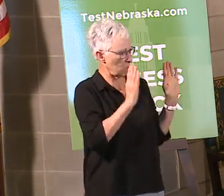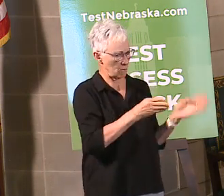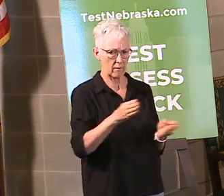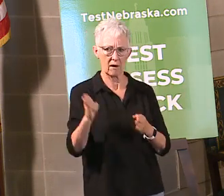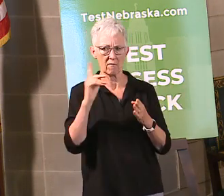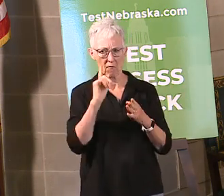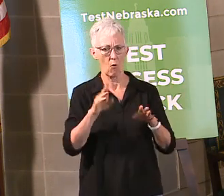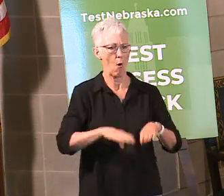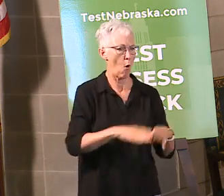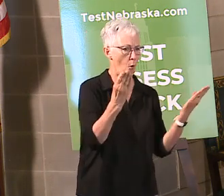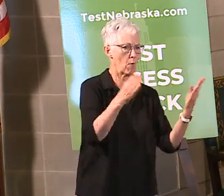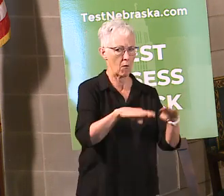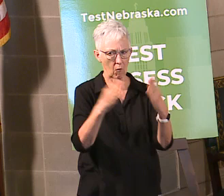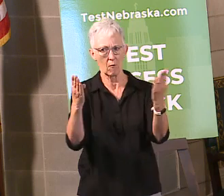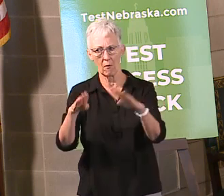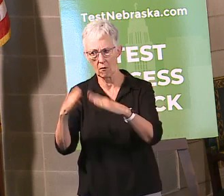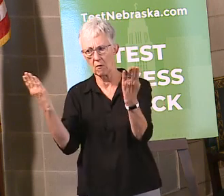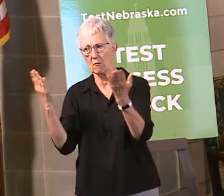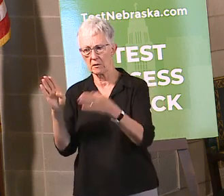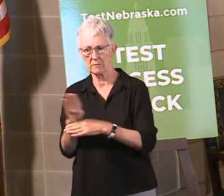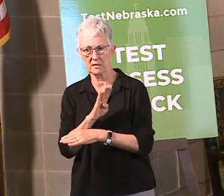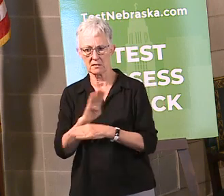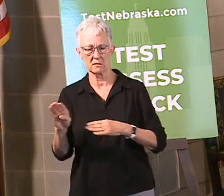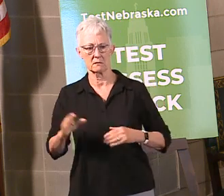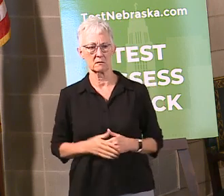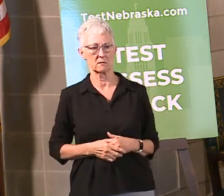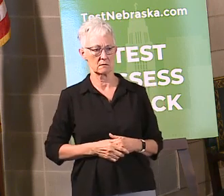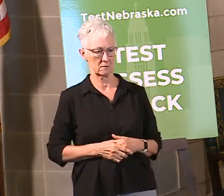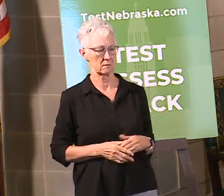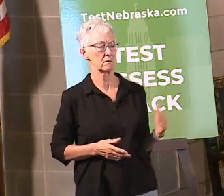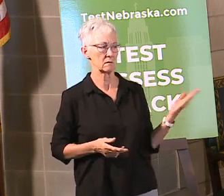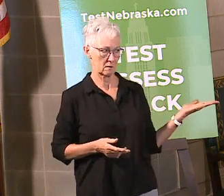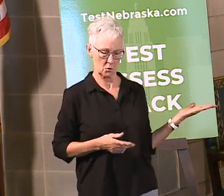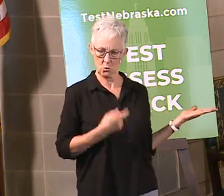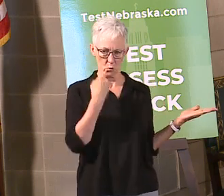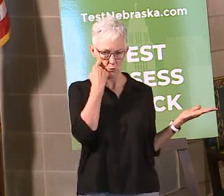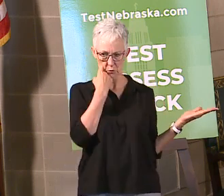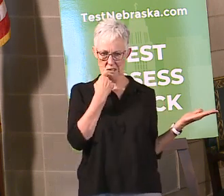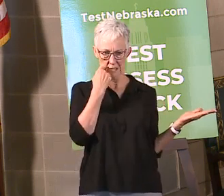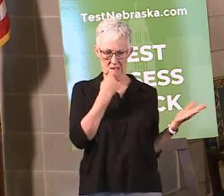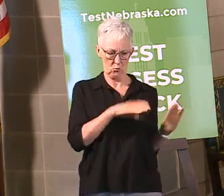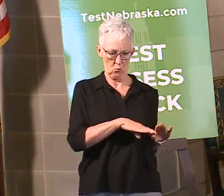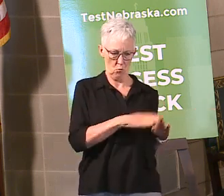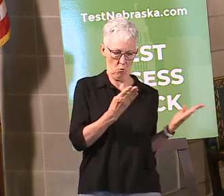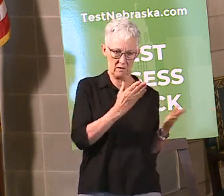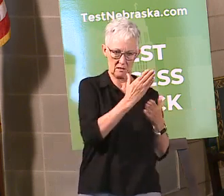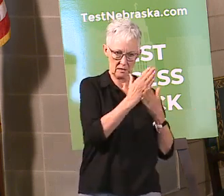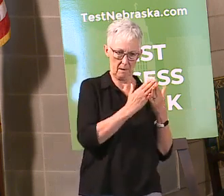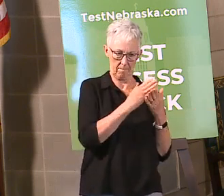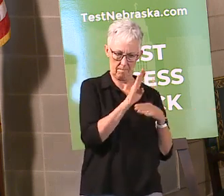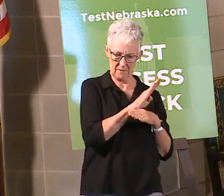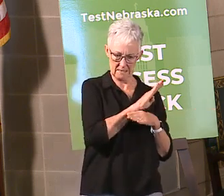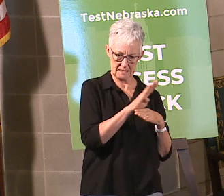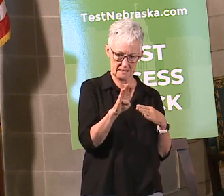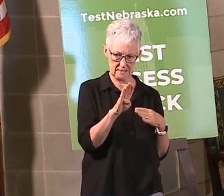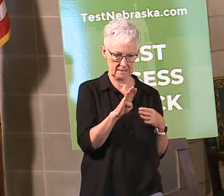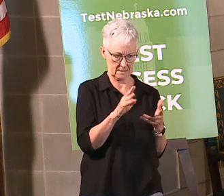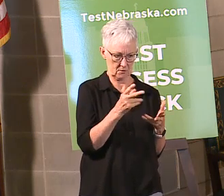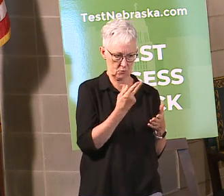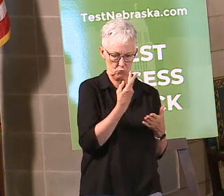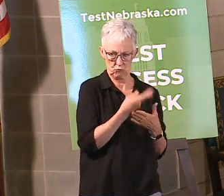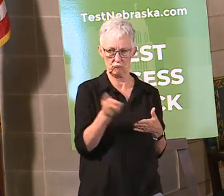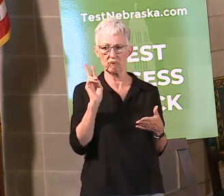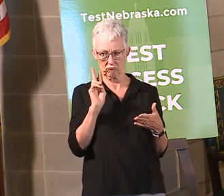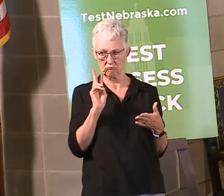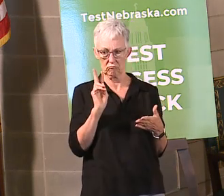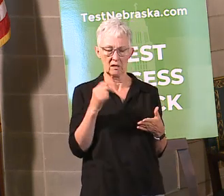weeks of data to be able to know whether or not that's had an impact. And so we're just at that point where we've gone past 2 weeks now.